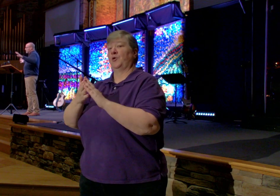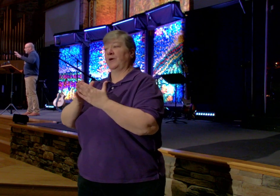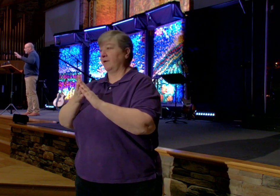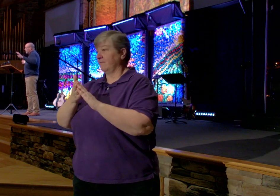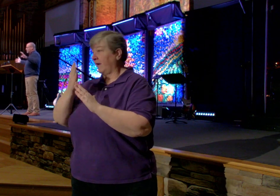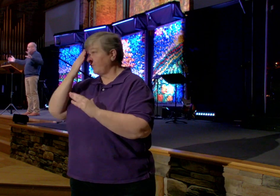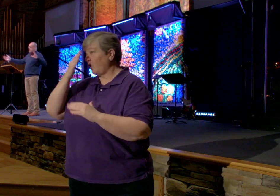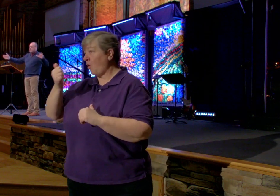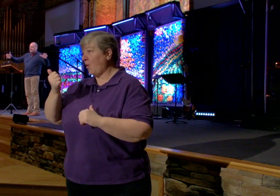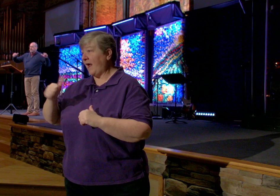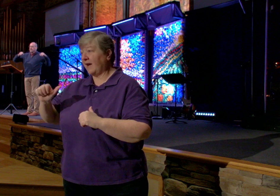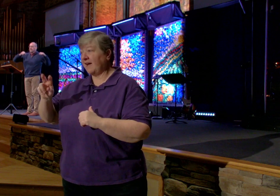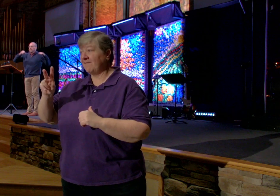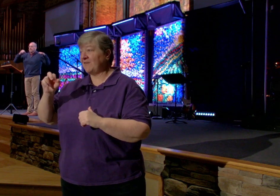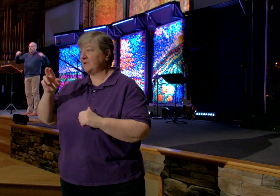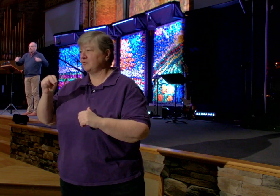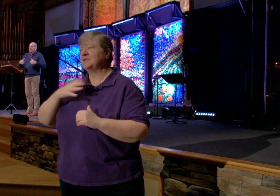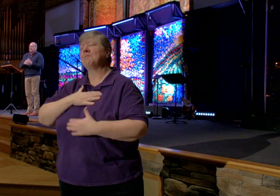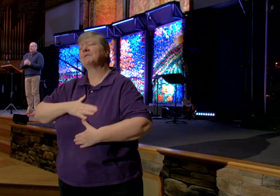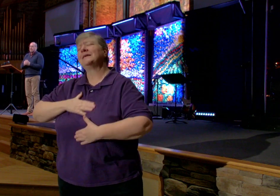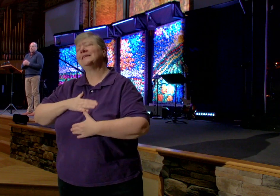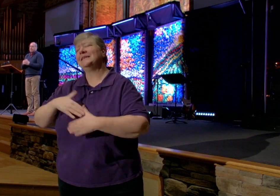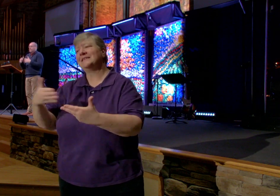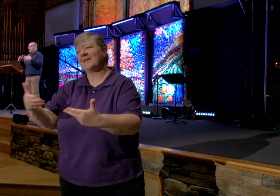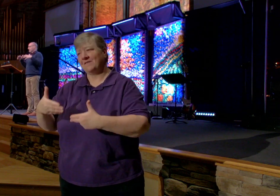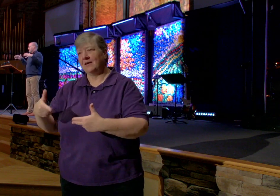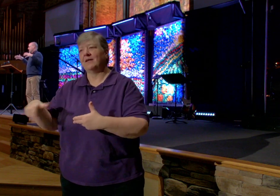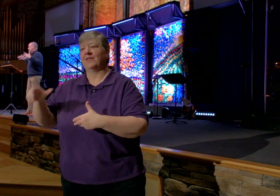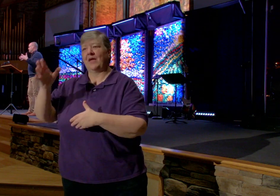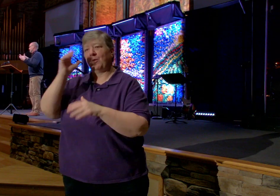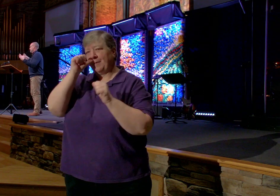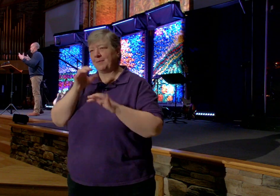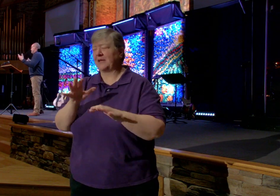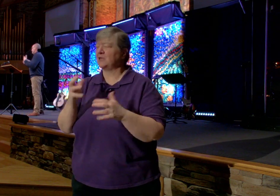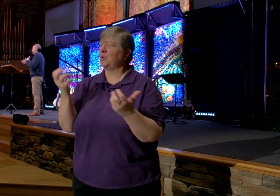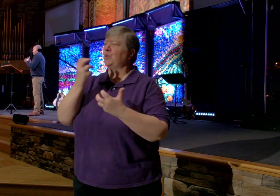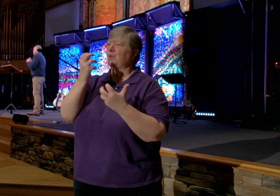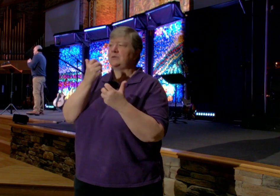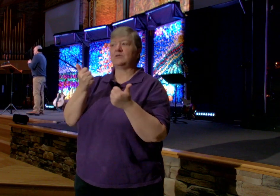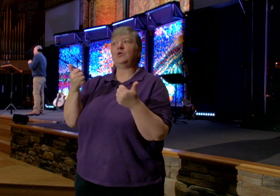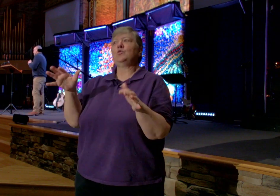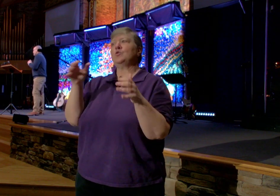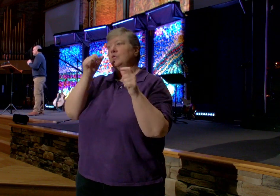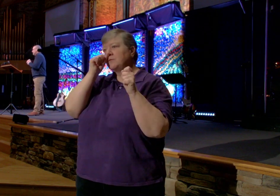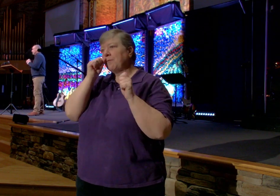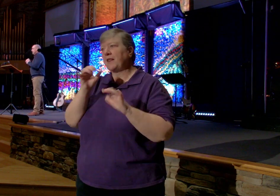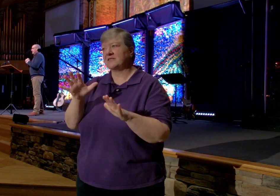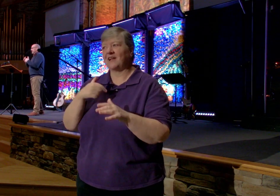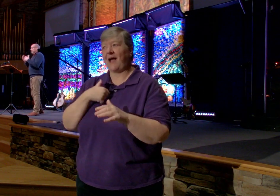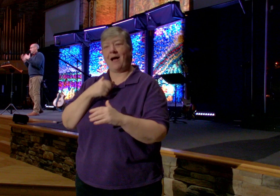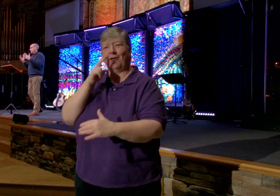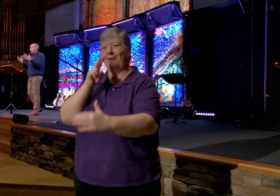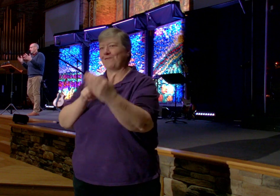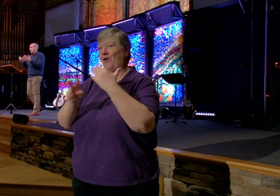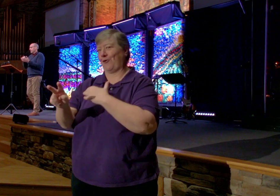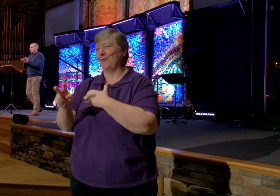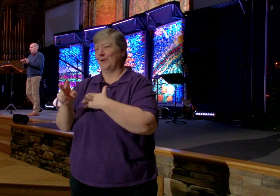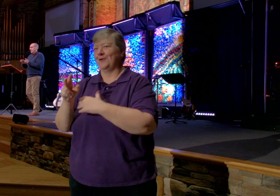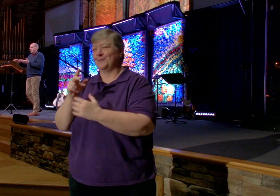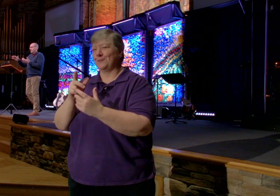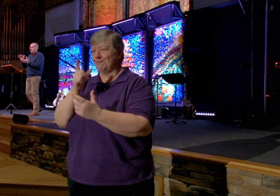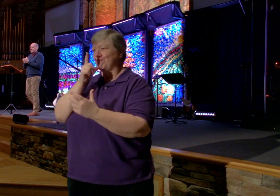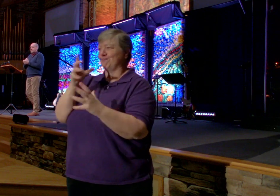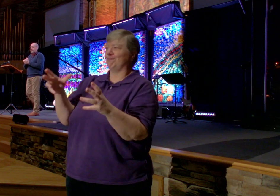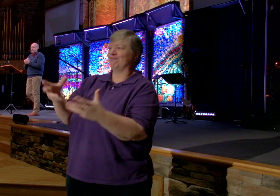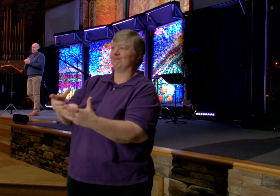if you know any veterans, please, please invite them because they will be blessed. It's a huge blessing for me when I go, and I'm looking forward to it. So